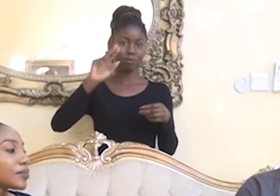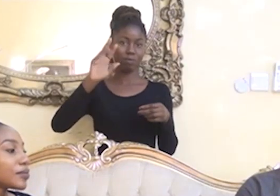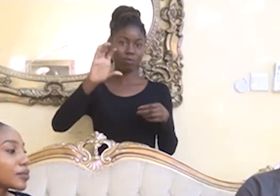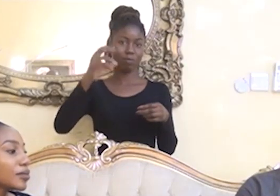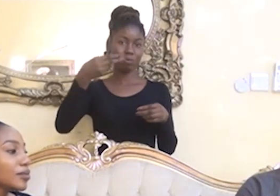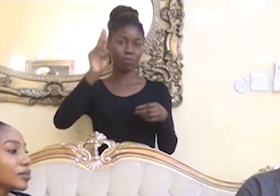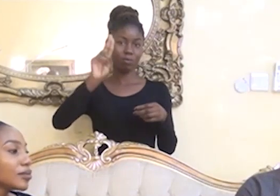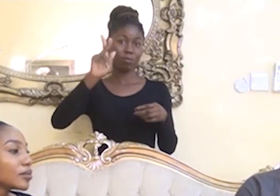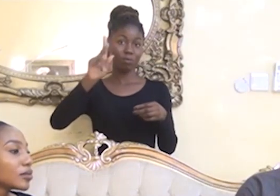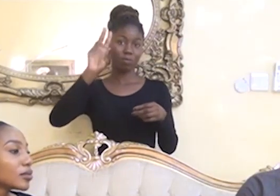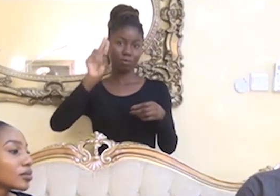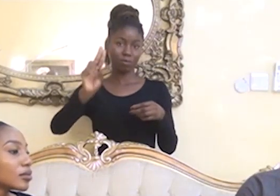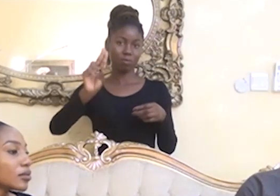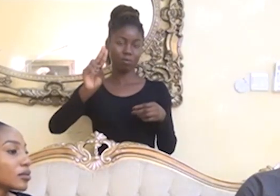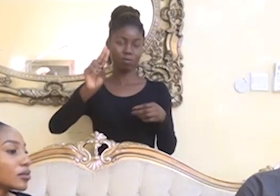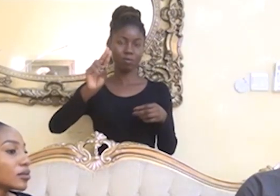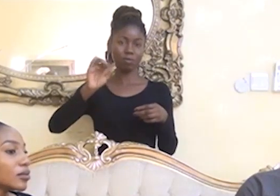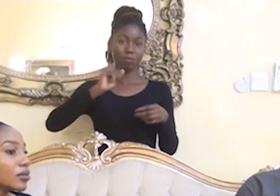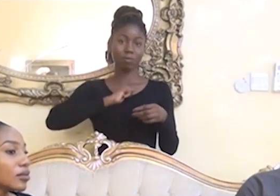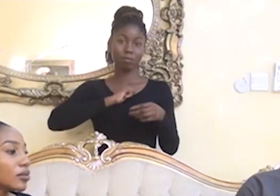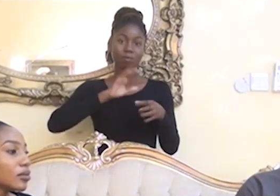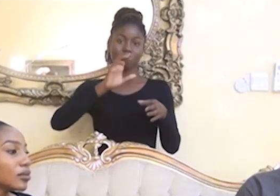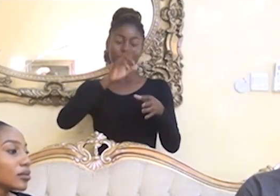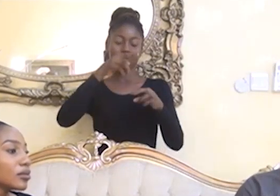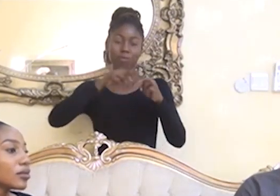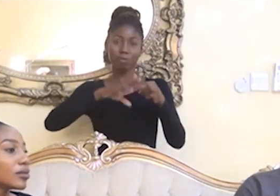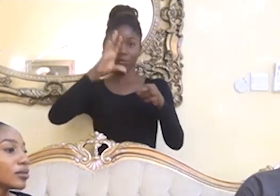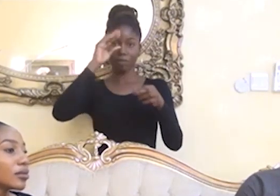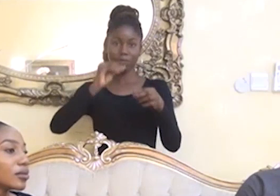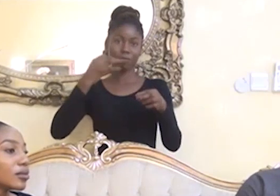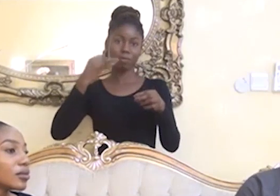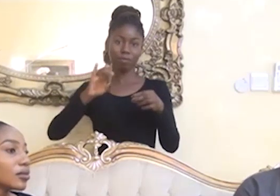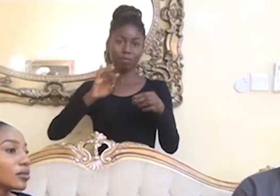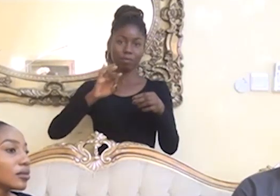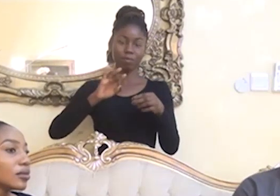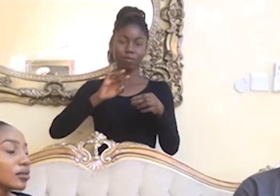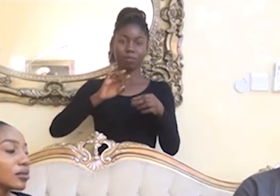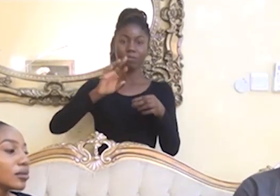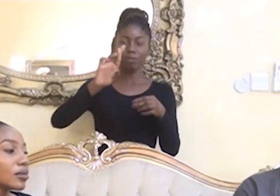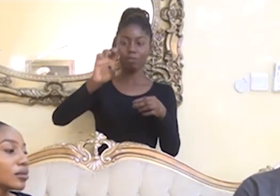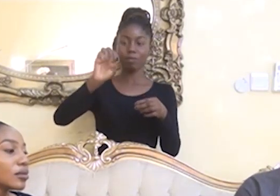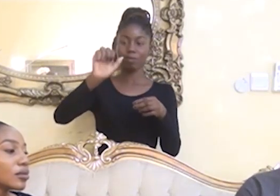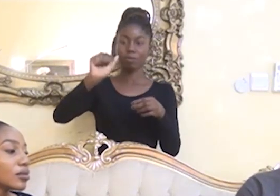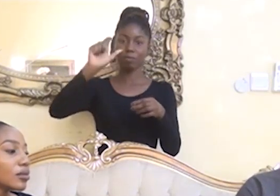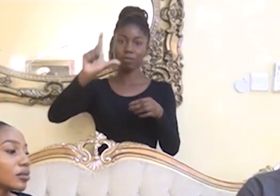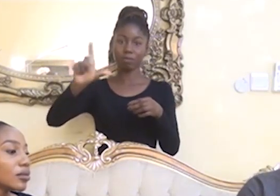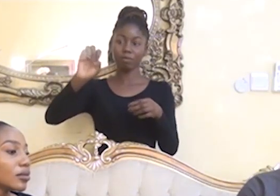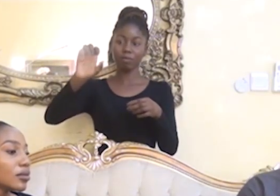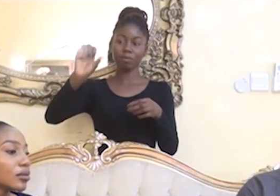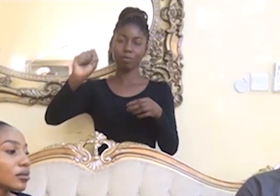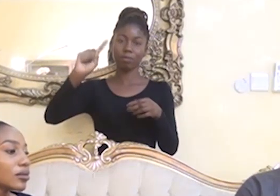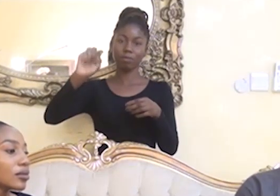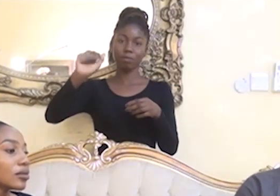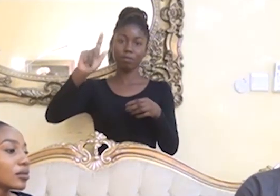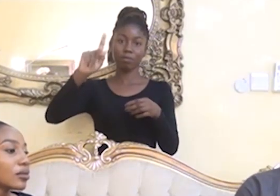I'm the chairman of Planet Nets Intermediate Limited, a real estate company based here in